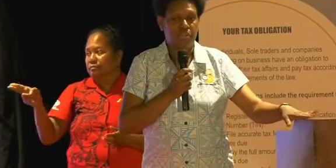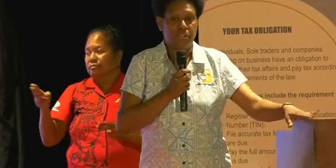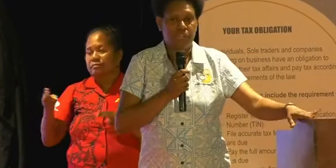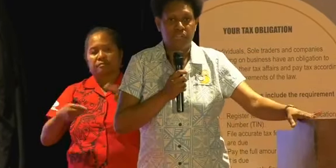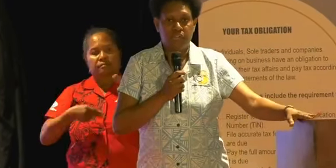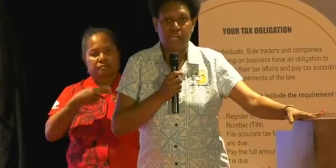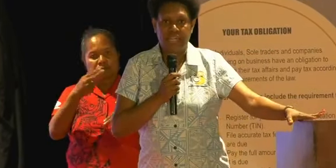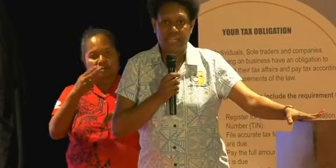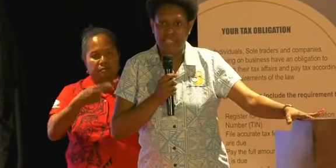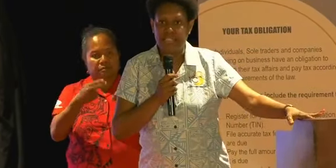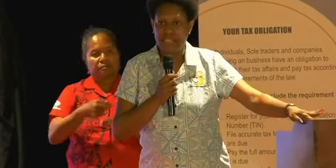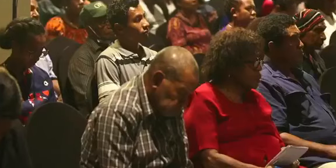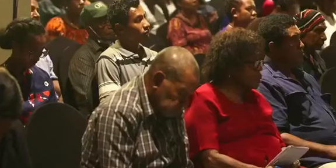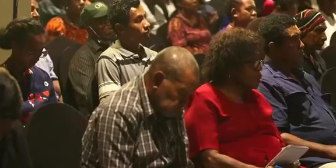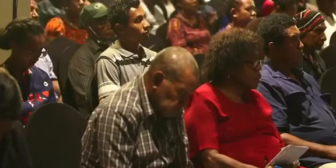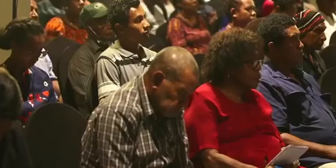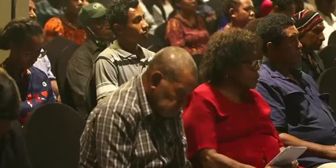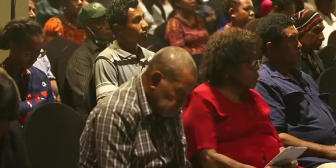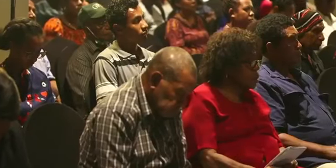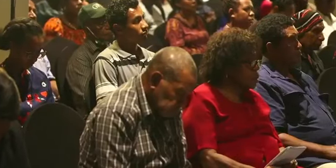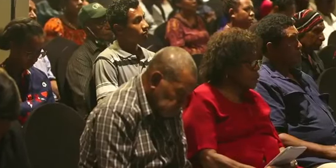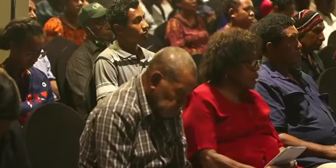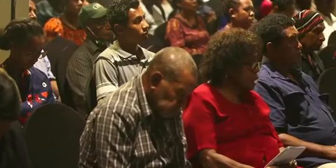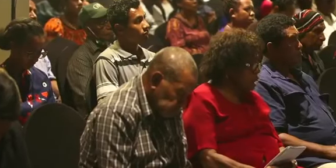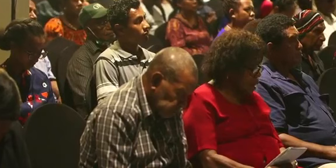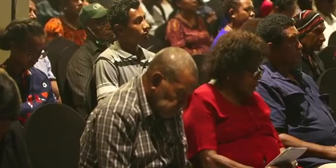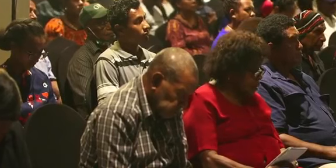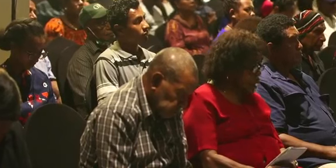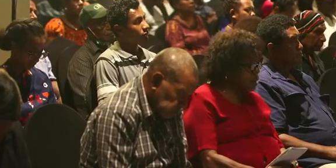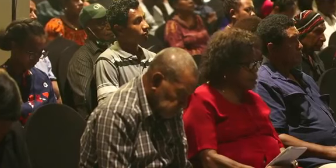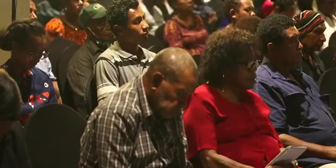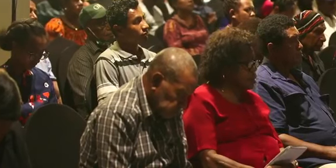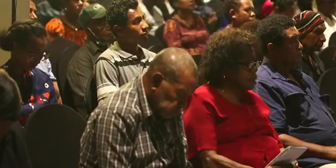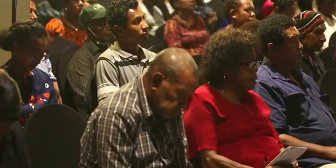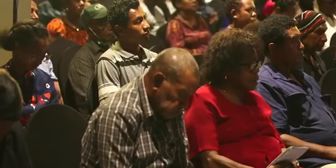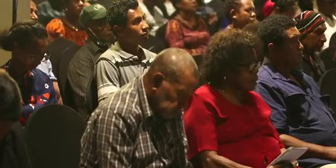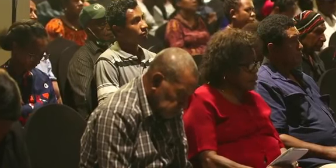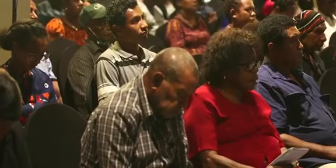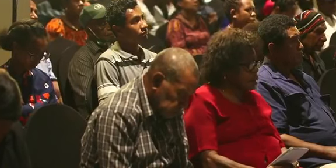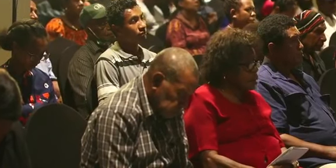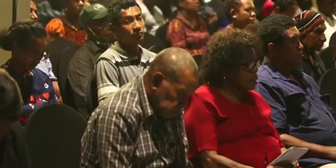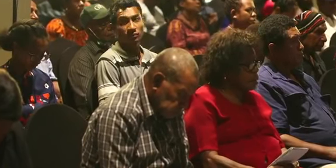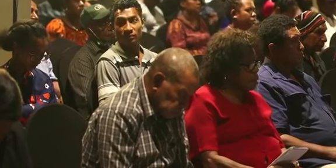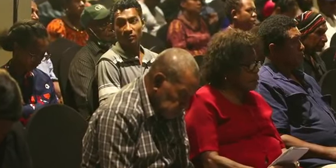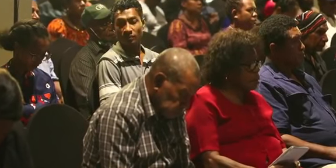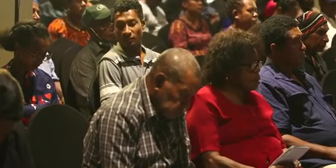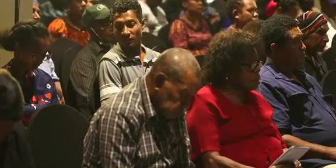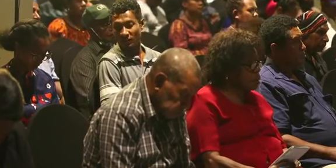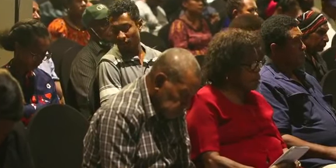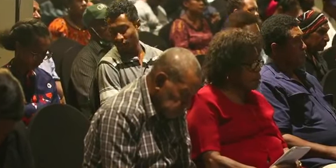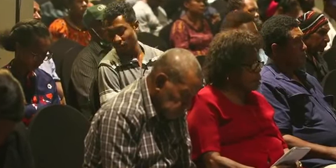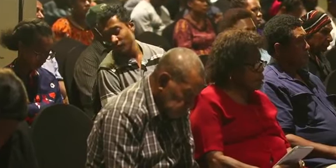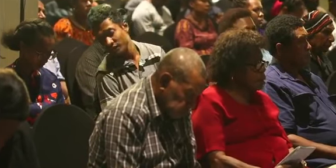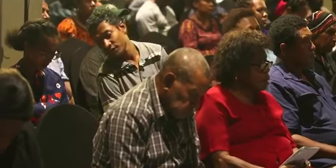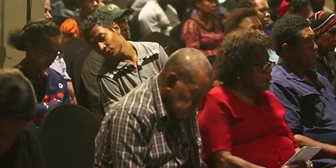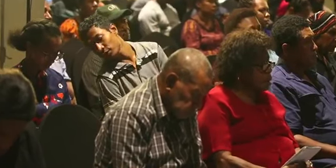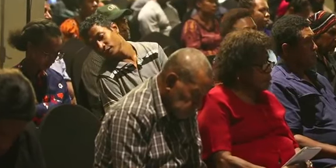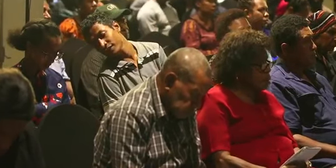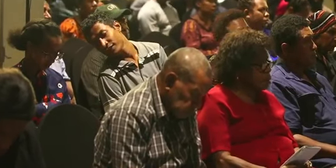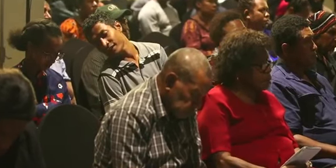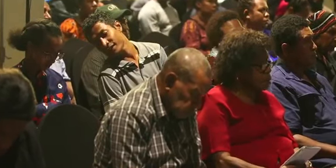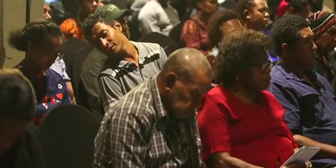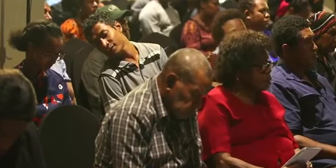through. So I think that is quite clear. Past time you meeting him, you make him assessment na by all someone